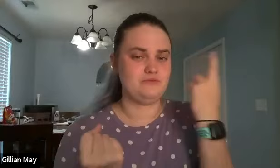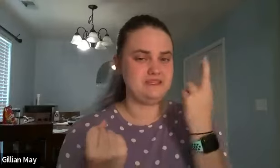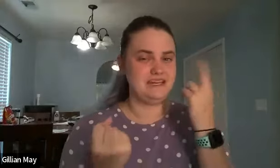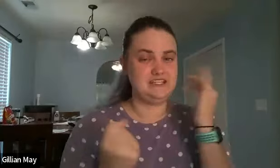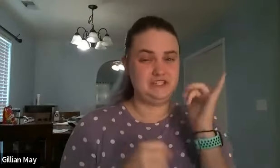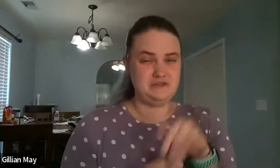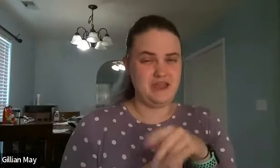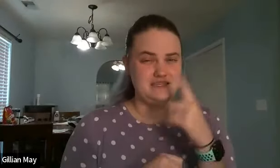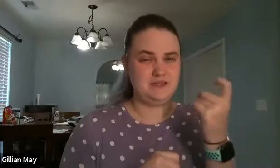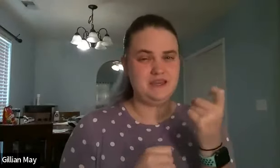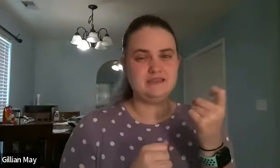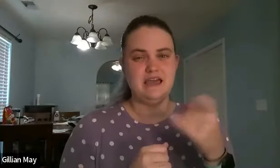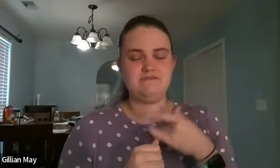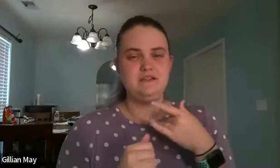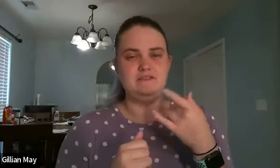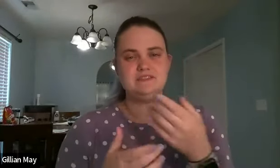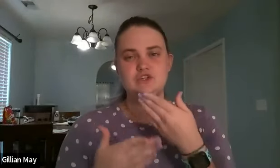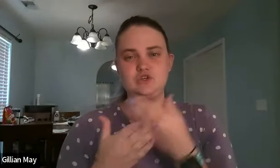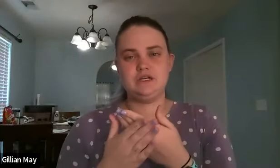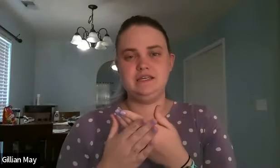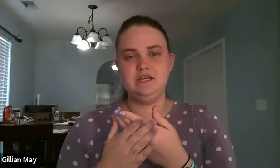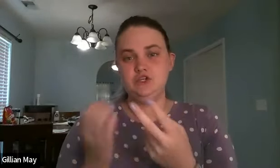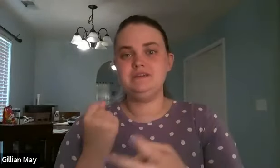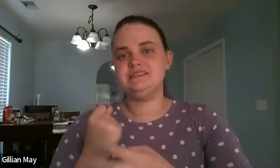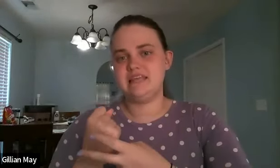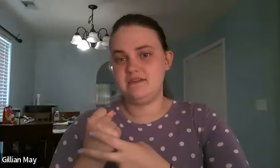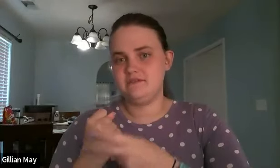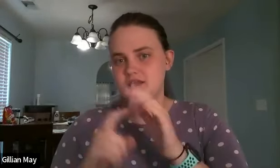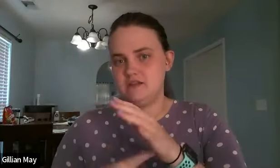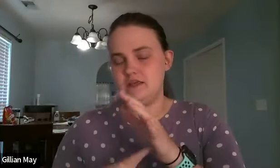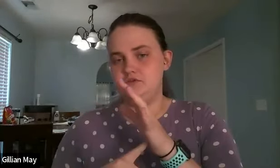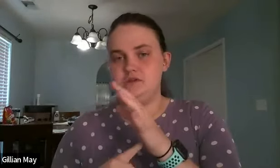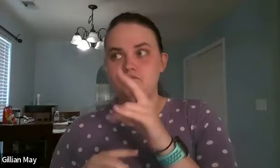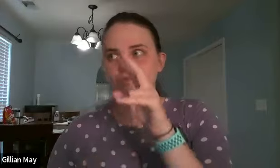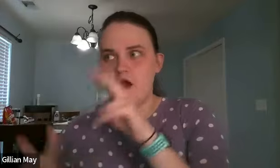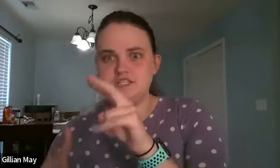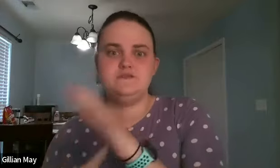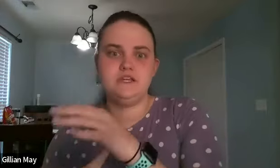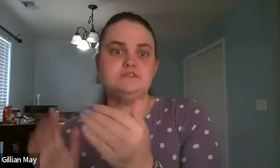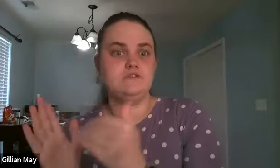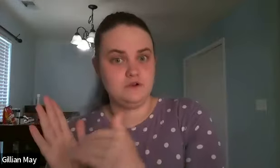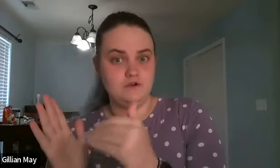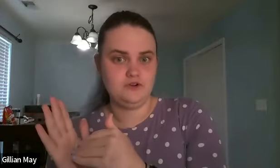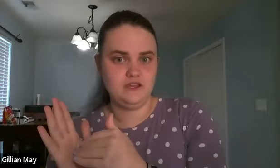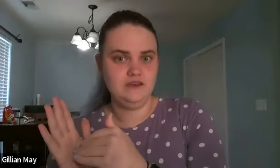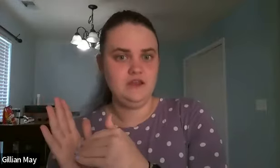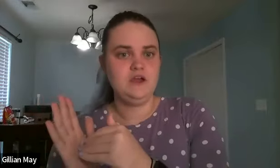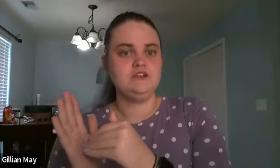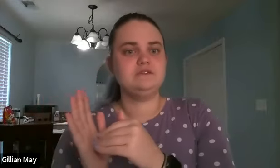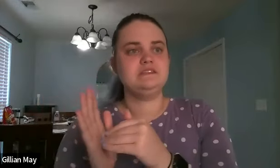reason I do that is because I feel like this is a good, you can save the video, like you can watch these videos over and over again. So it's